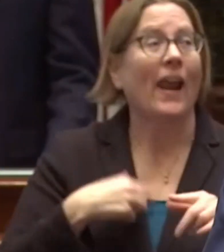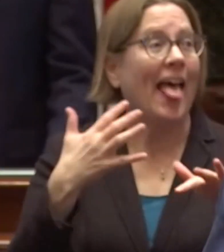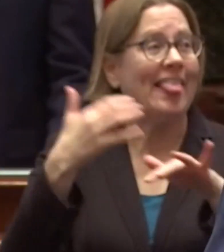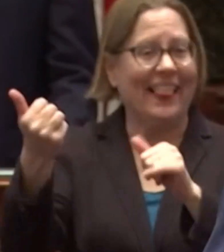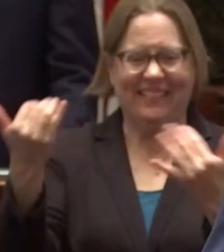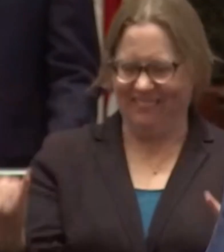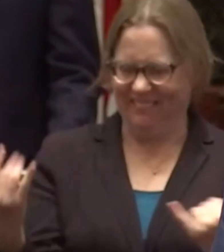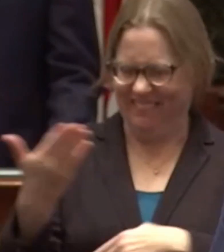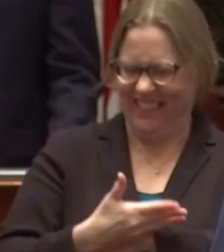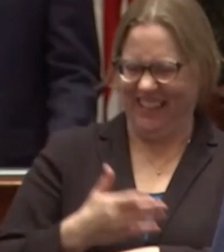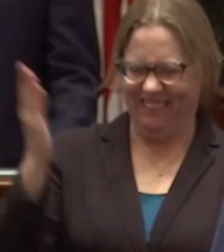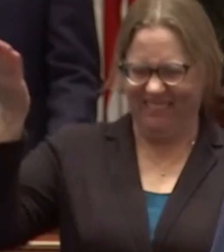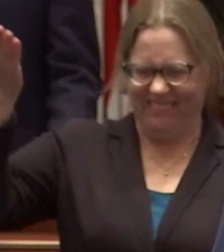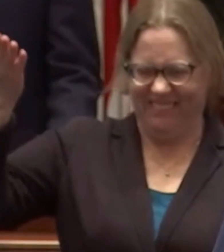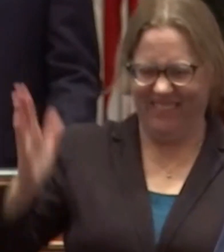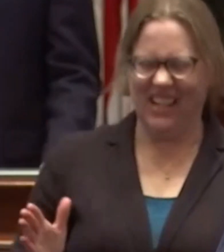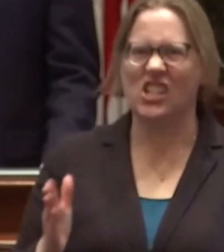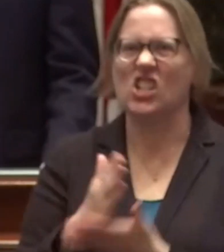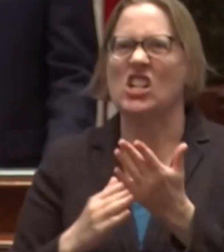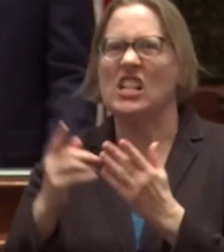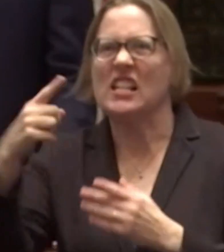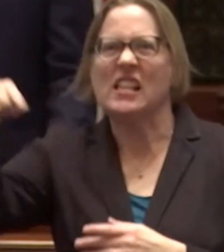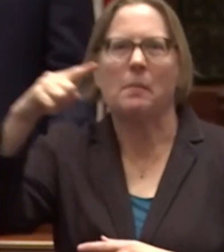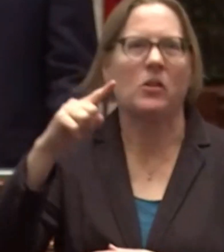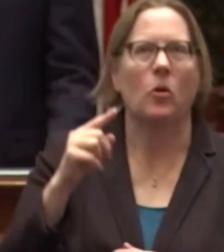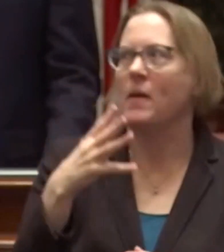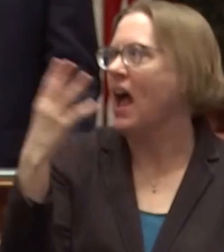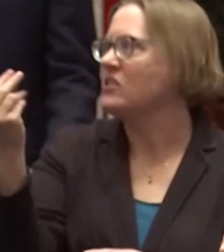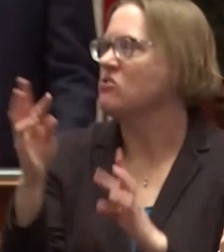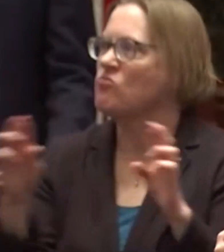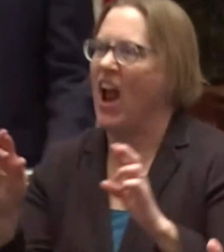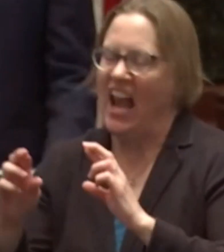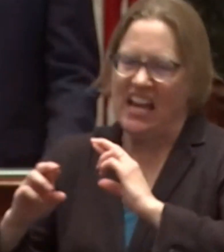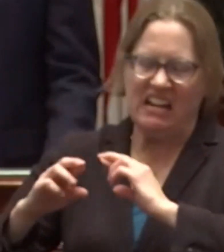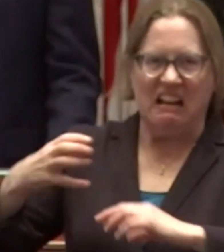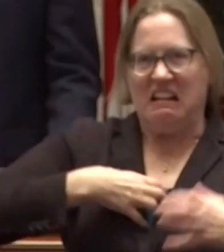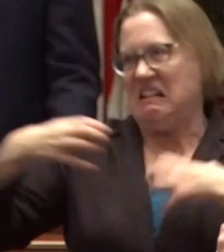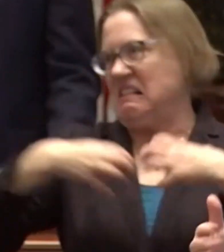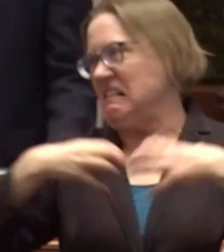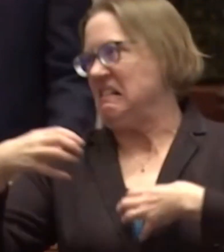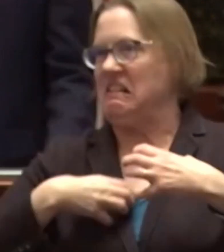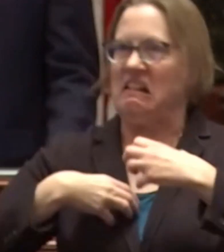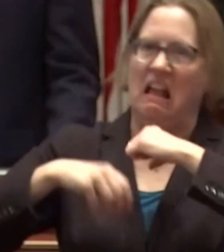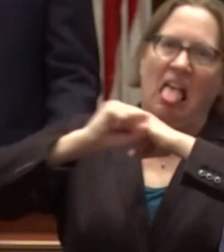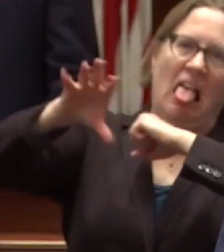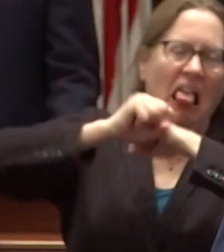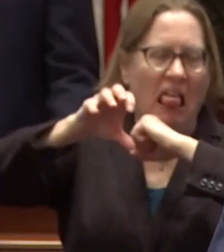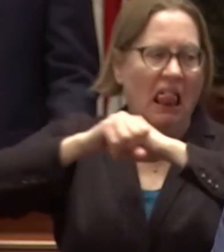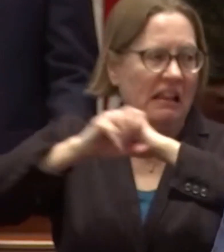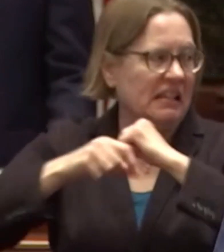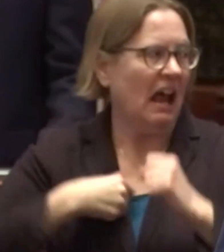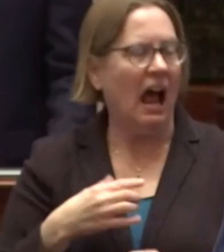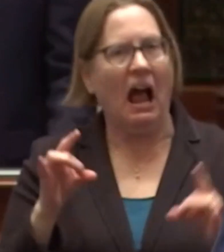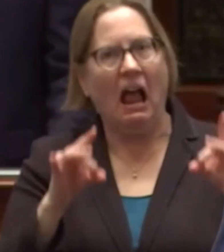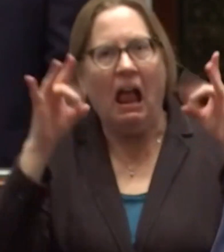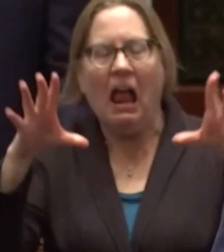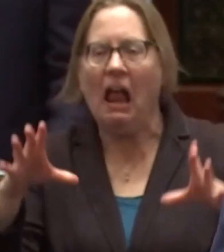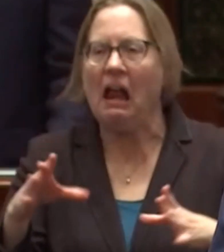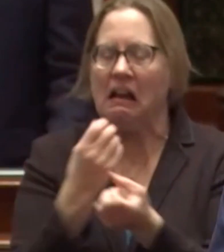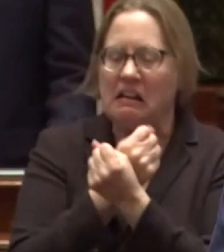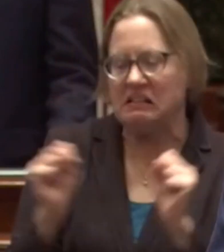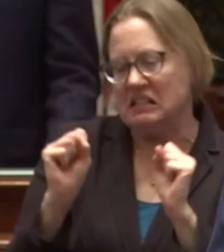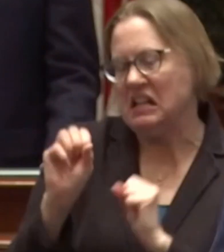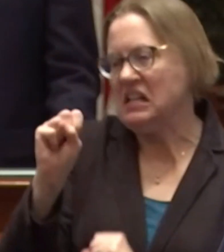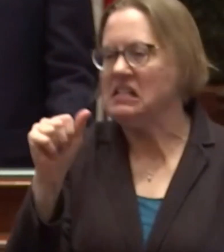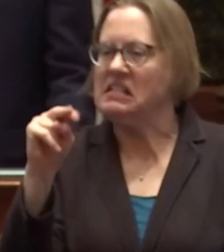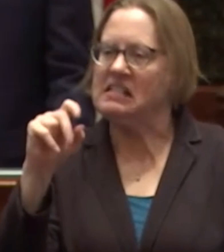some who will walk outside this chamber looking for a microphone so they can start yelling about sanctuary cities and immigrants taking our